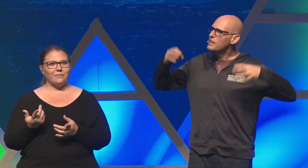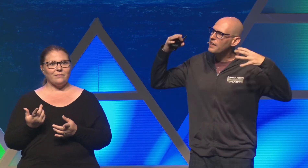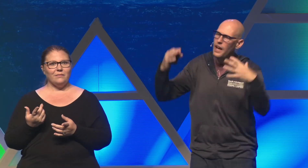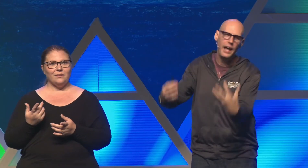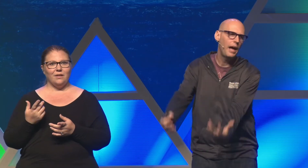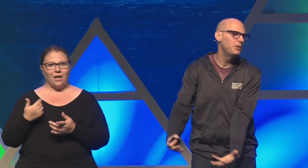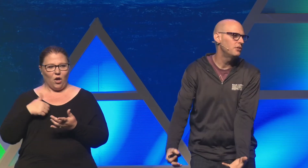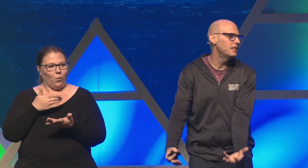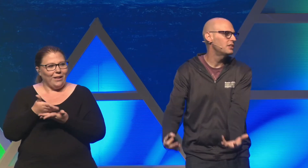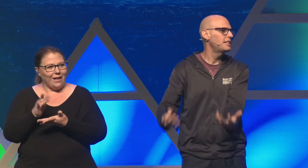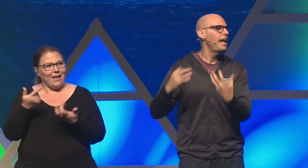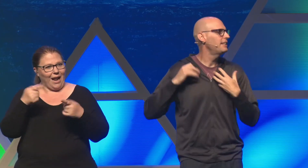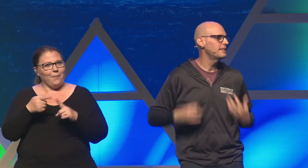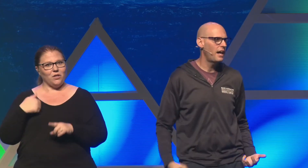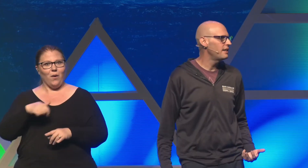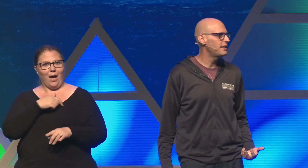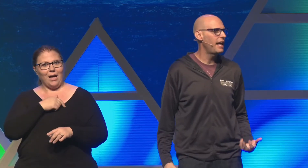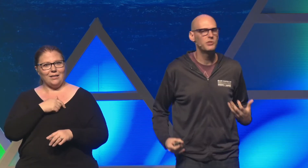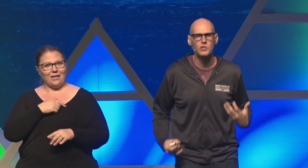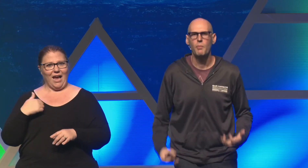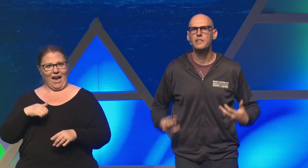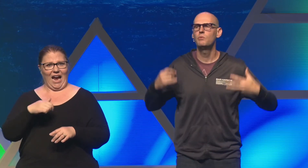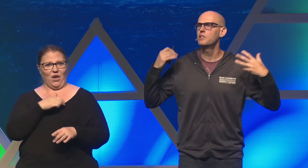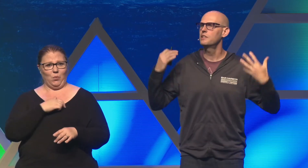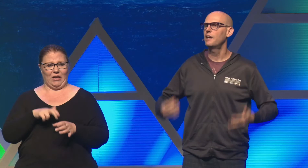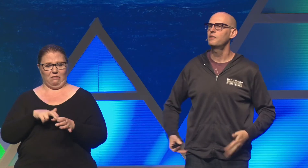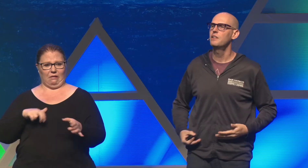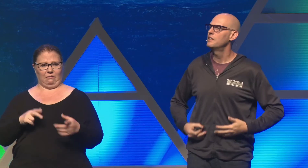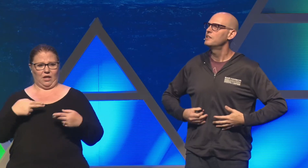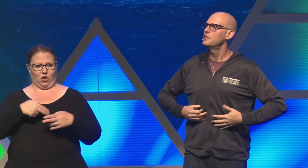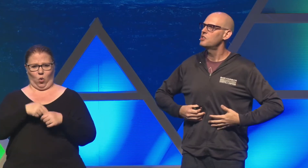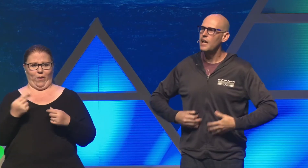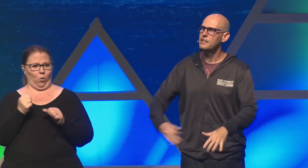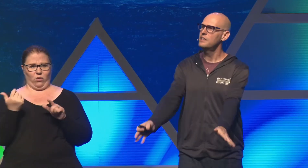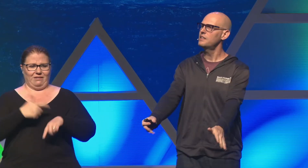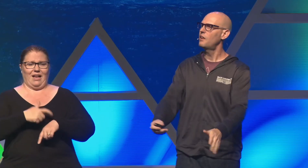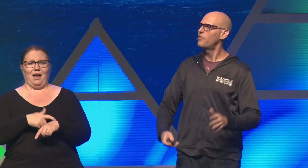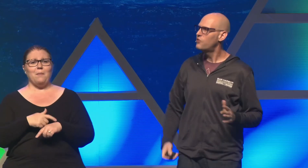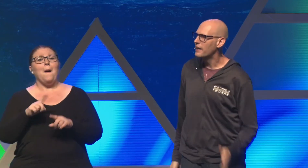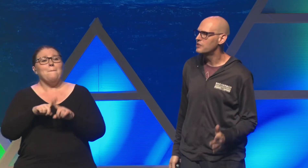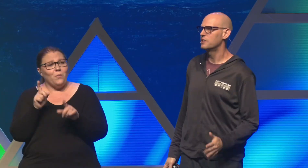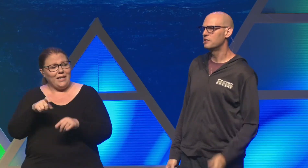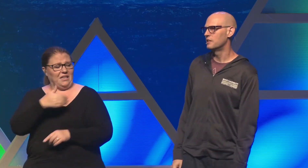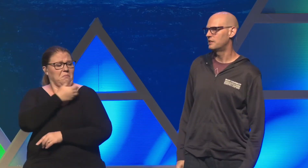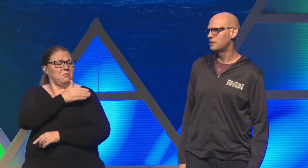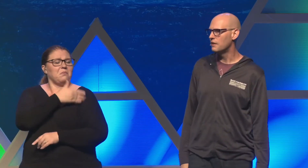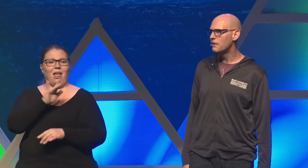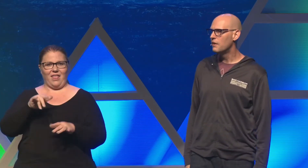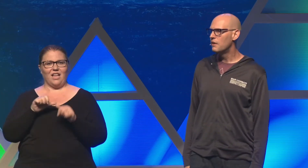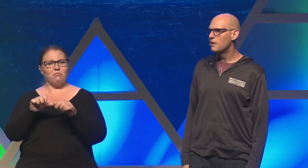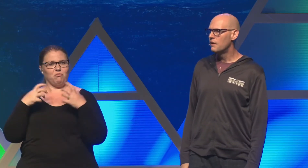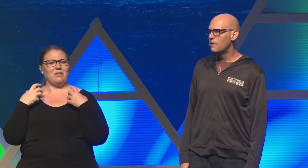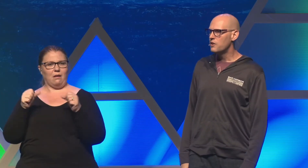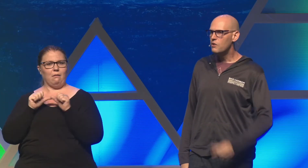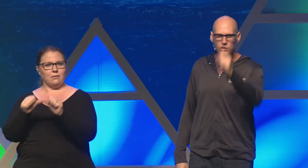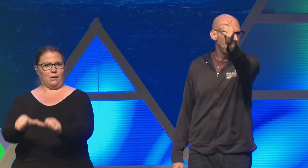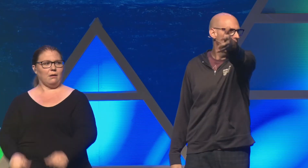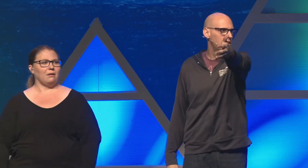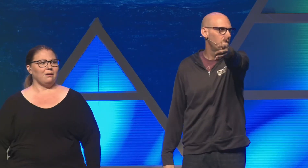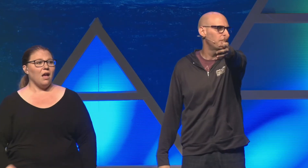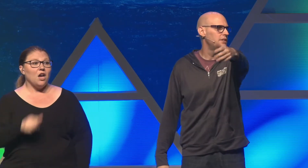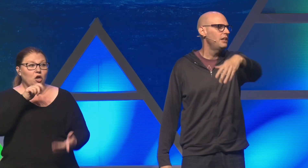We let that happen to us and it just takes us out of the game so much and we just have to shake the dust off. That's resiliency. You